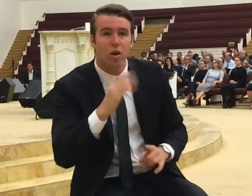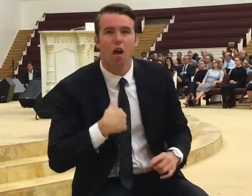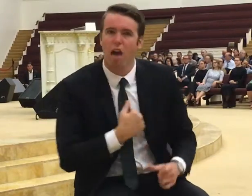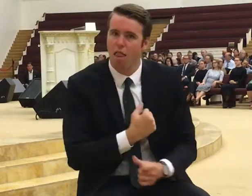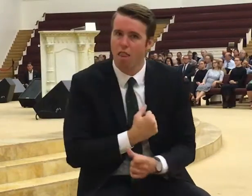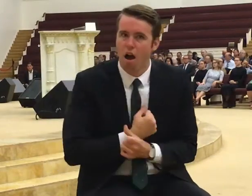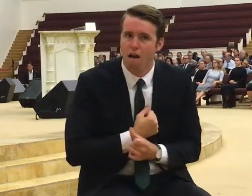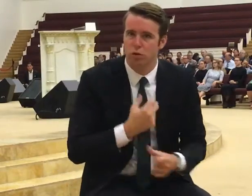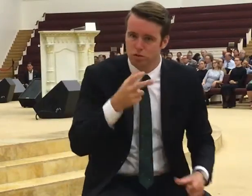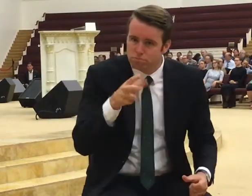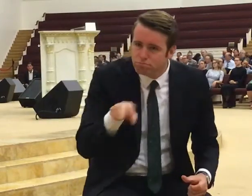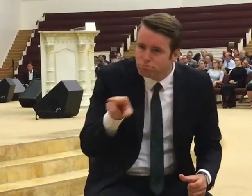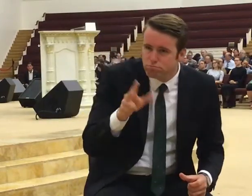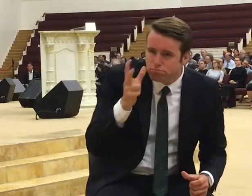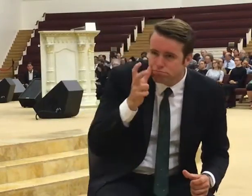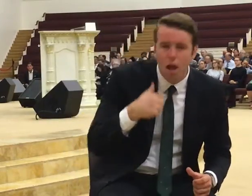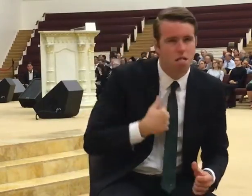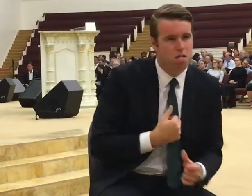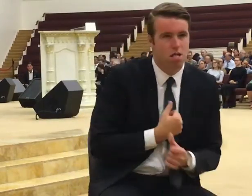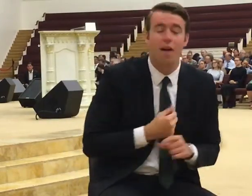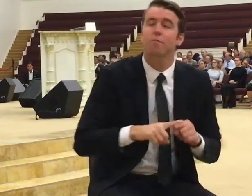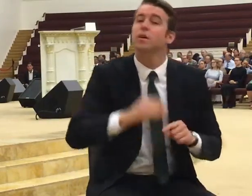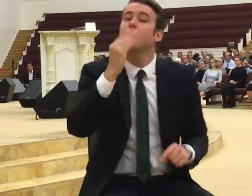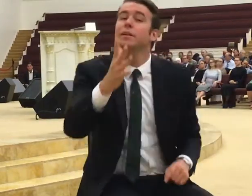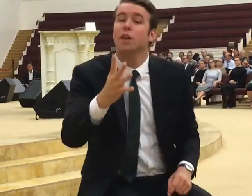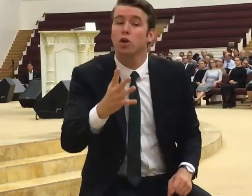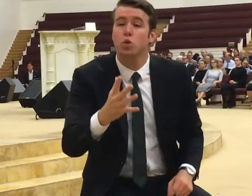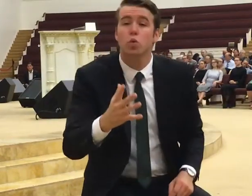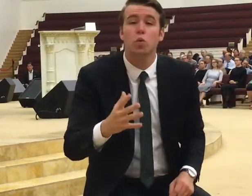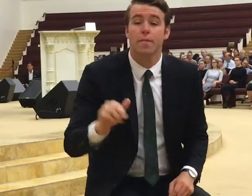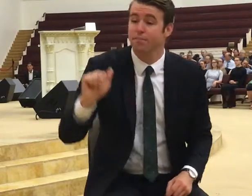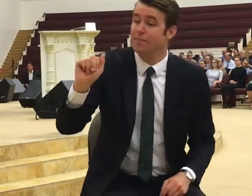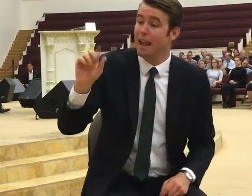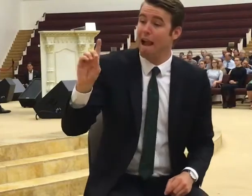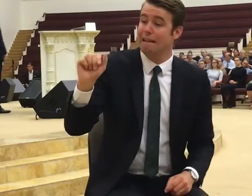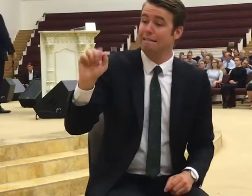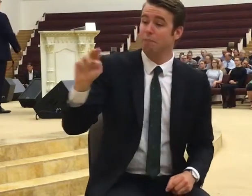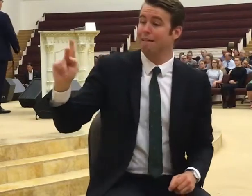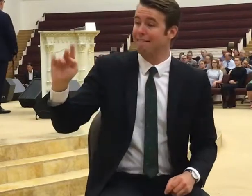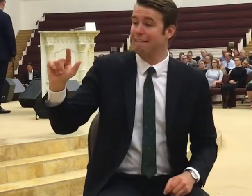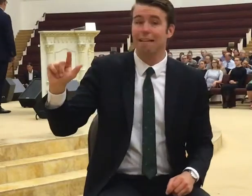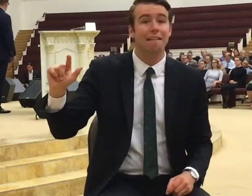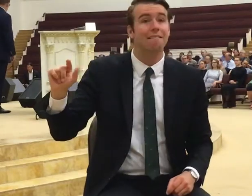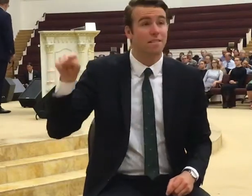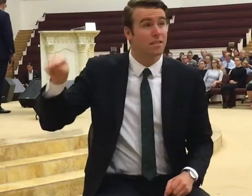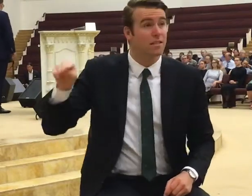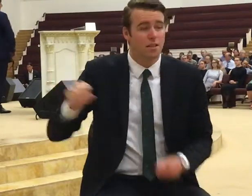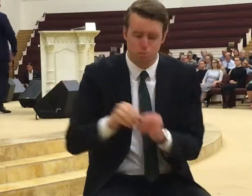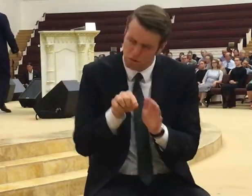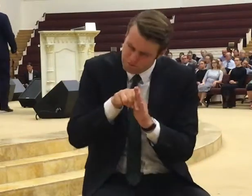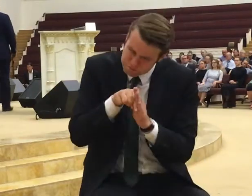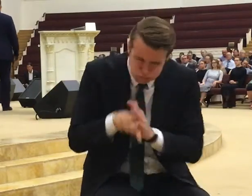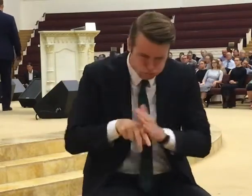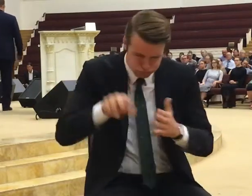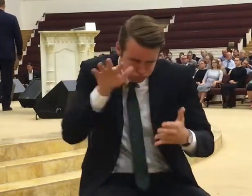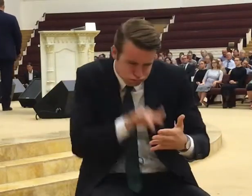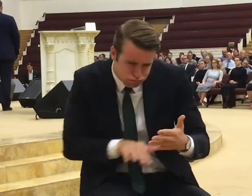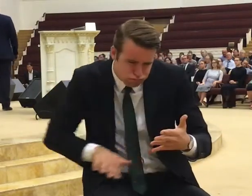Let me tell you the benefit of having an Adam King in our church. that have given themselves to that kind of